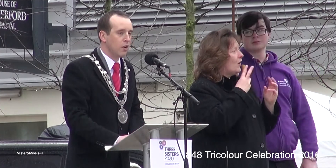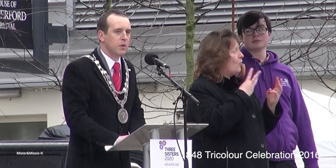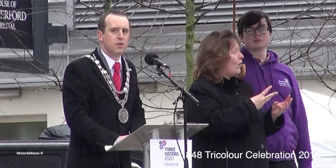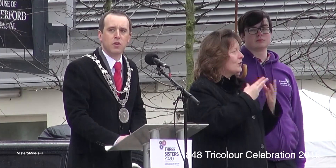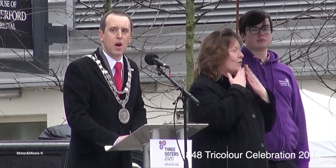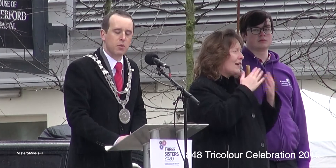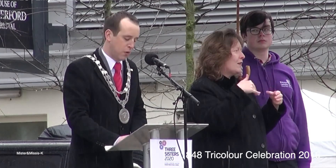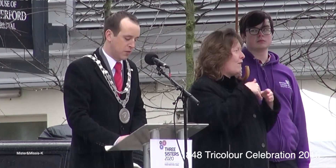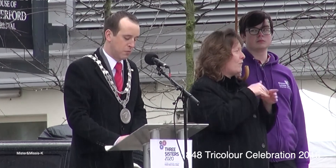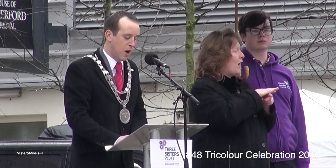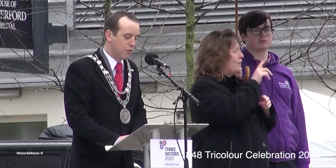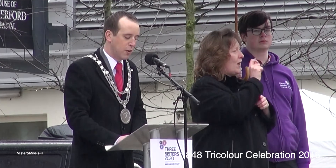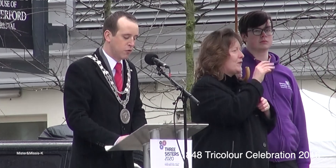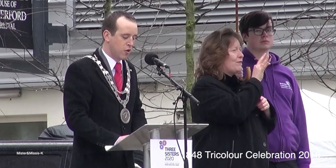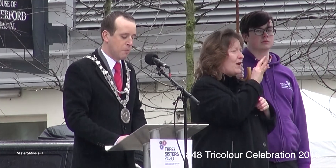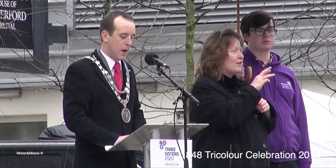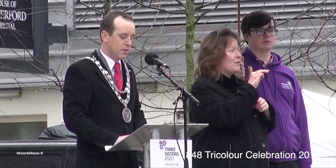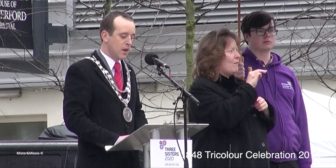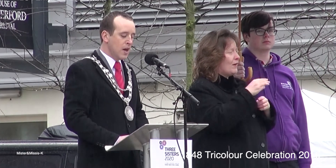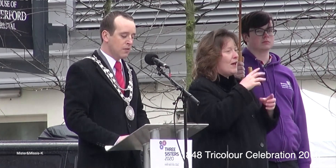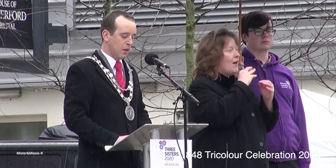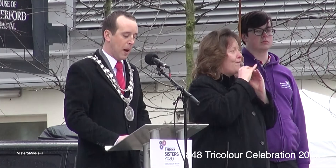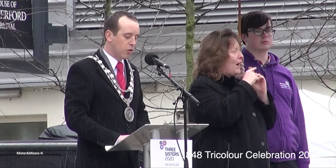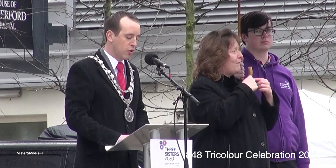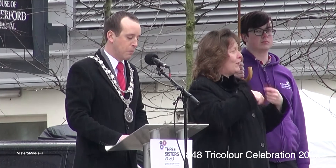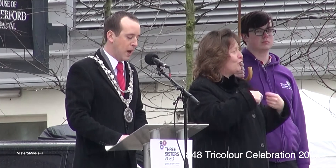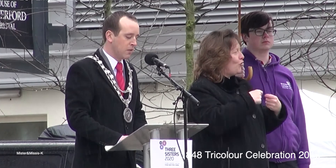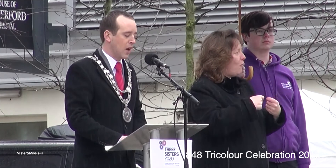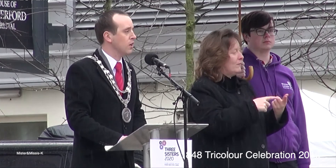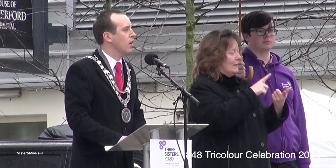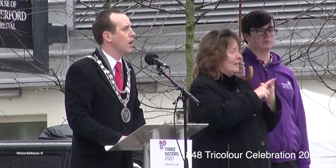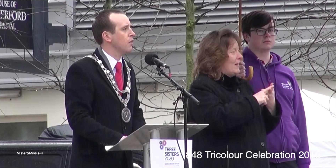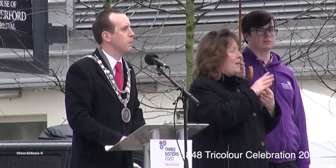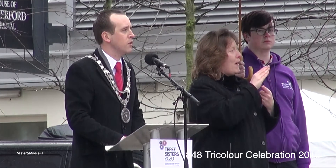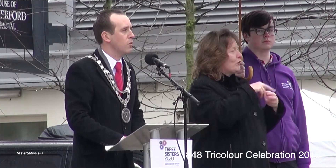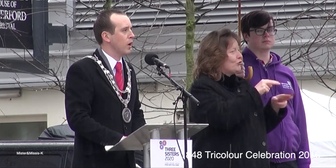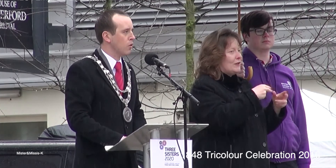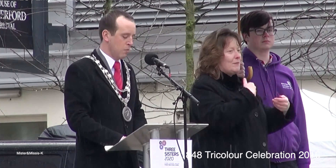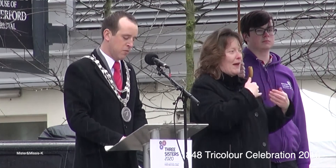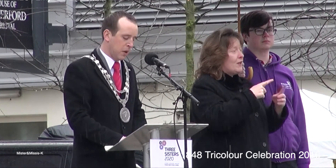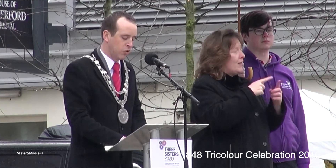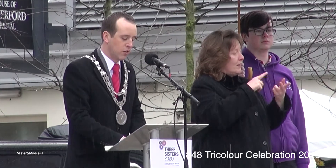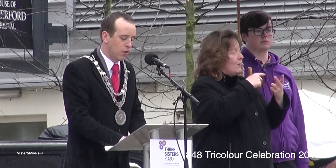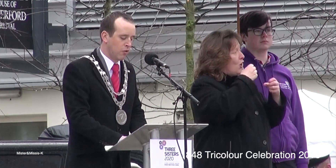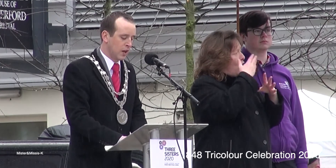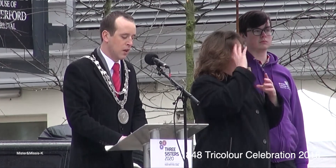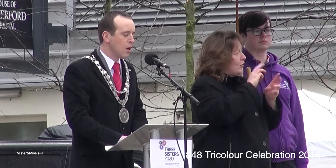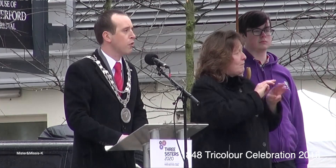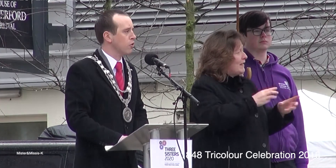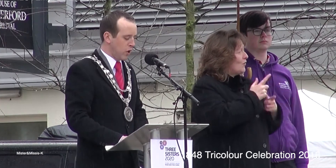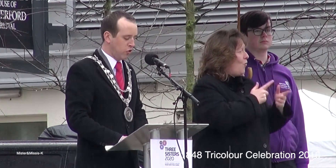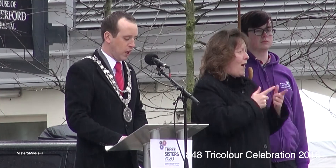the involvement of the Thomas Francis Meagher Fife and Drum Band, the Barrack Street Band and the All-Ireland Peace Choir, whom I've mentioned